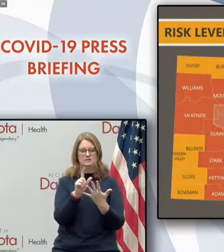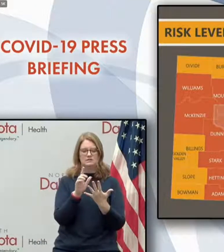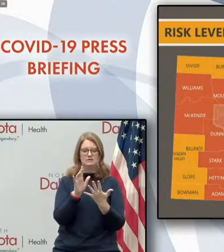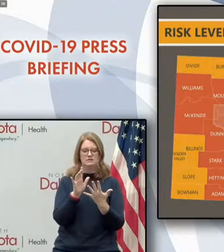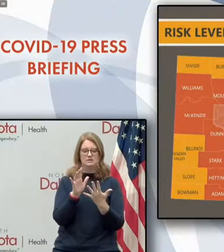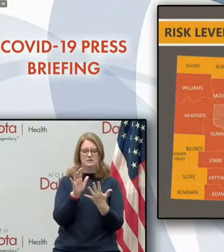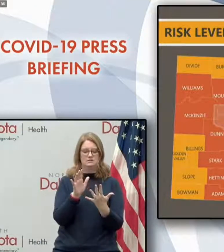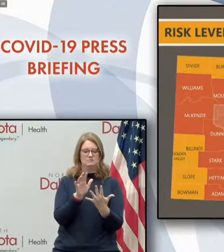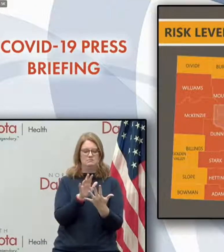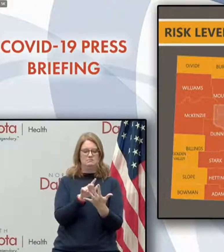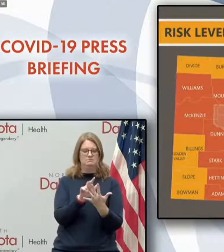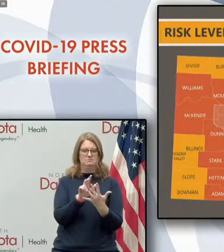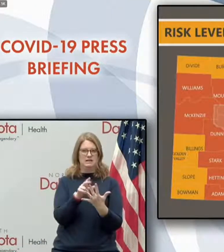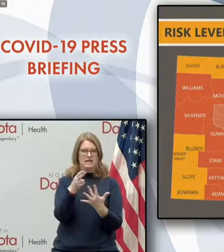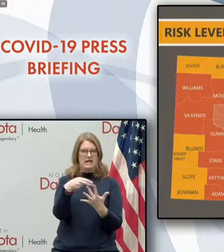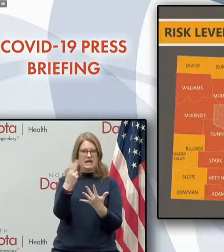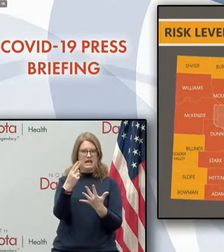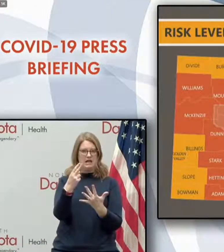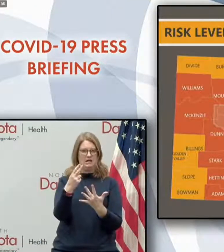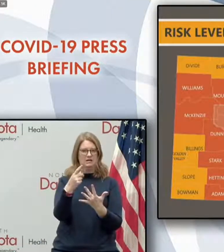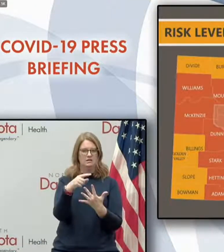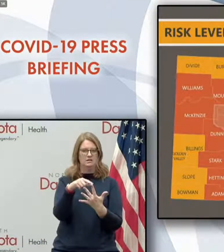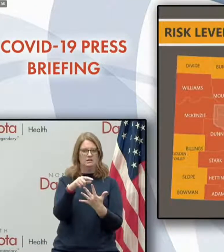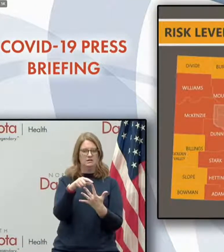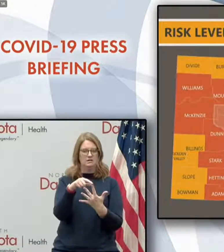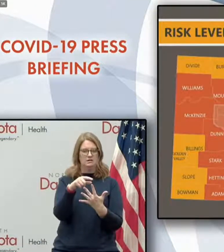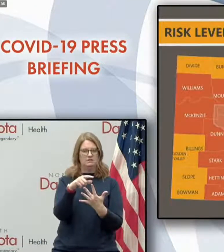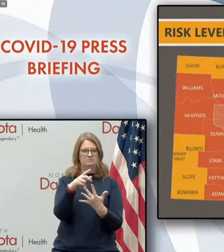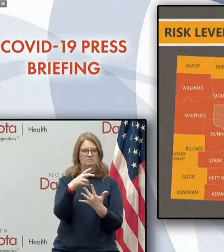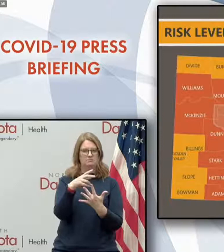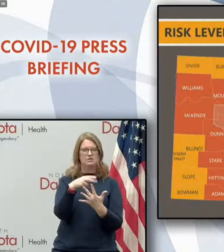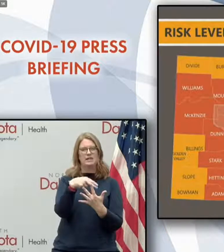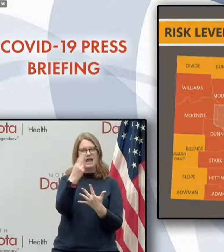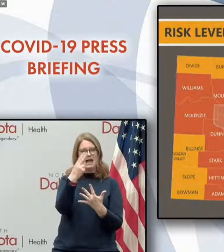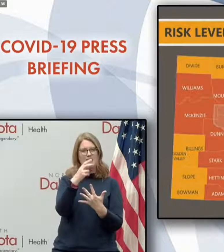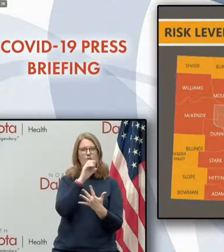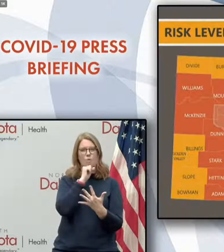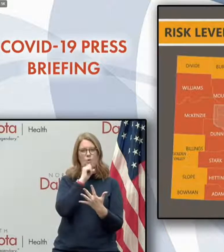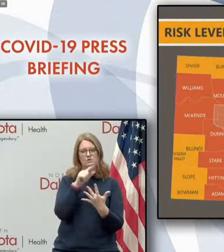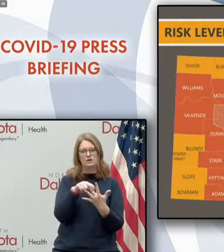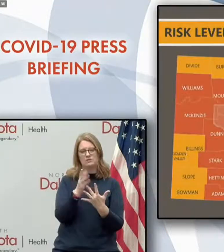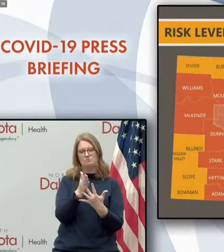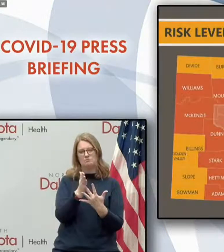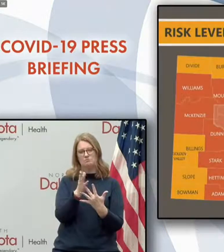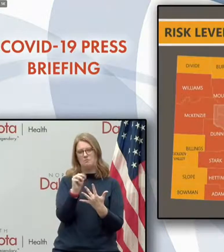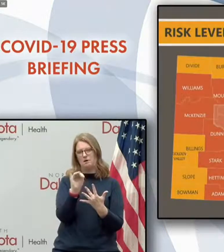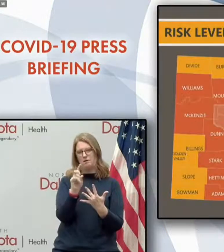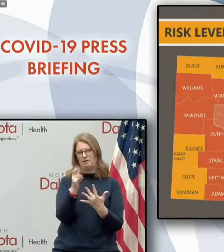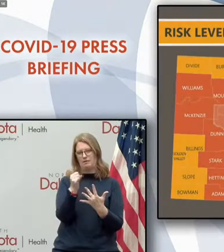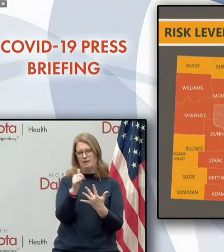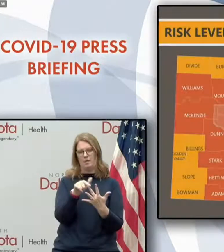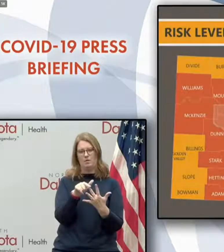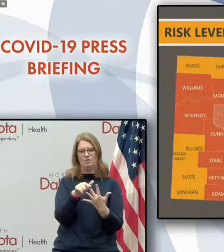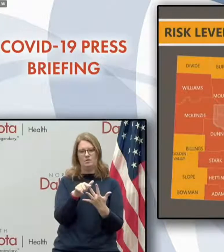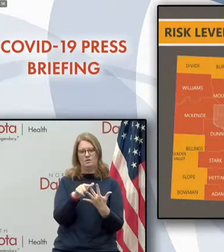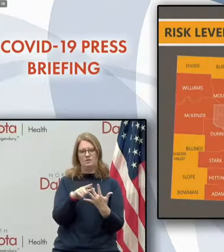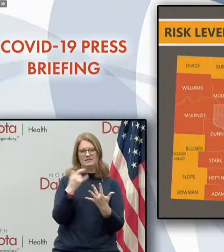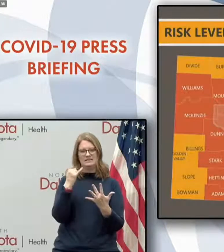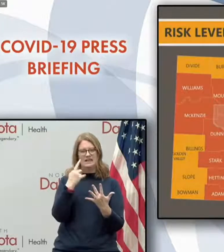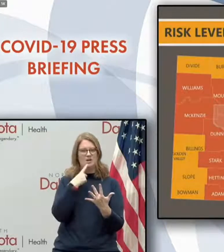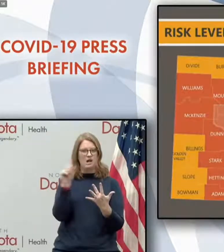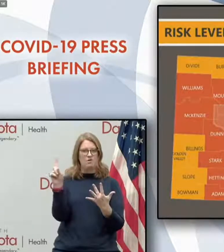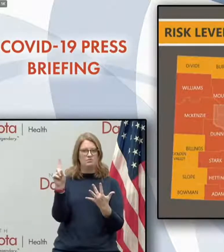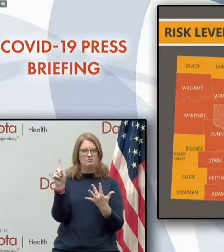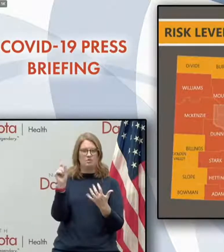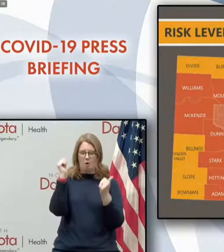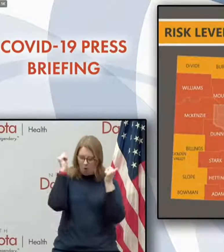category, and some were still in that yellow or moderate risk category. Today, we're announcing that we're